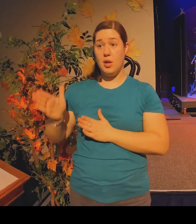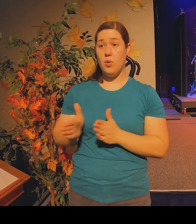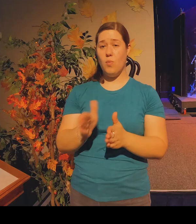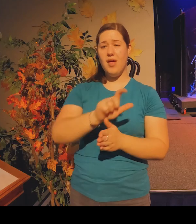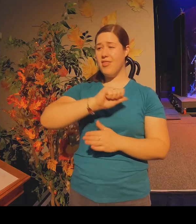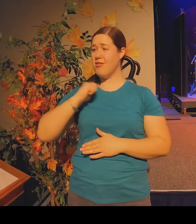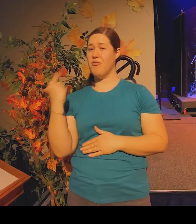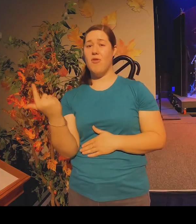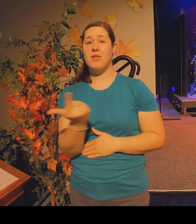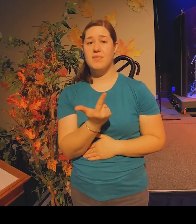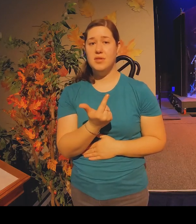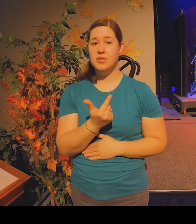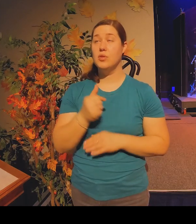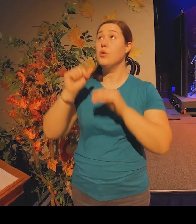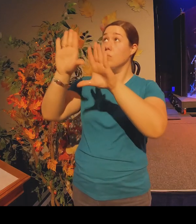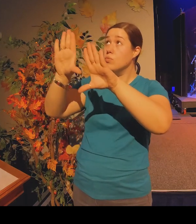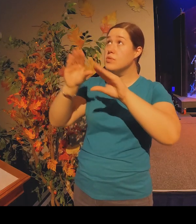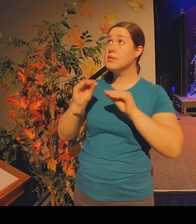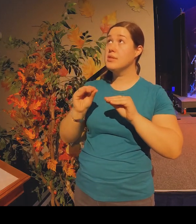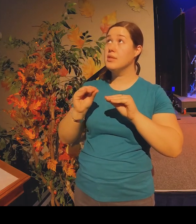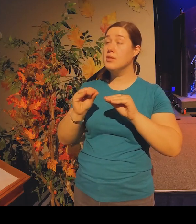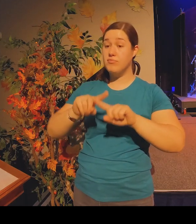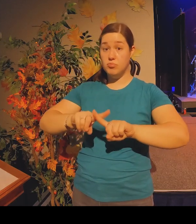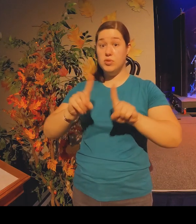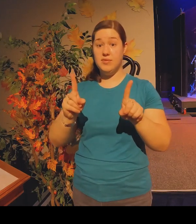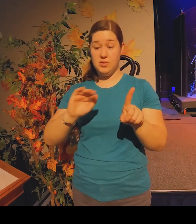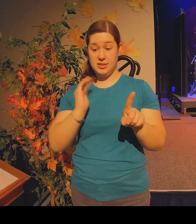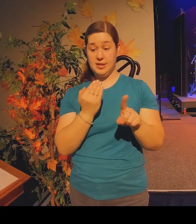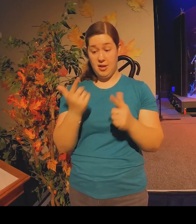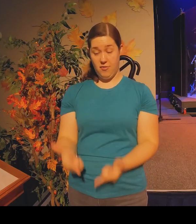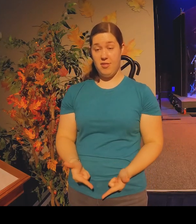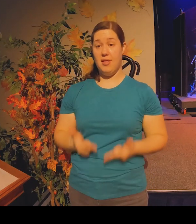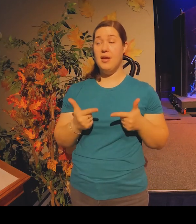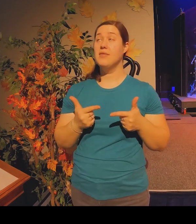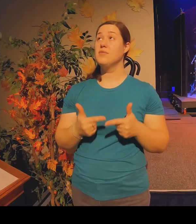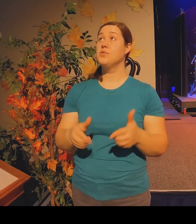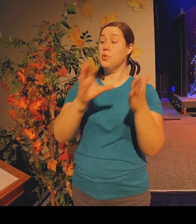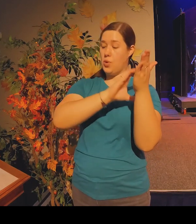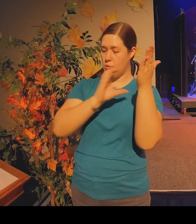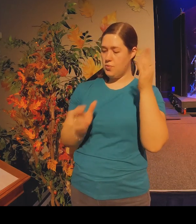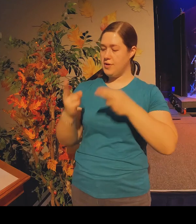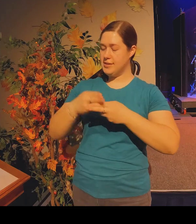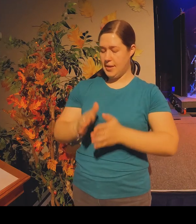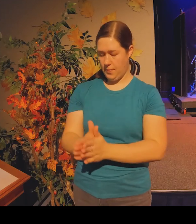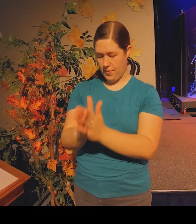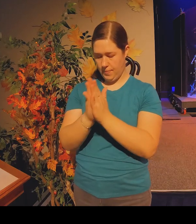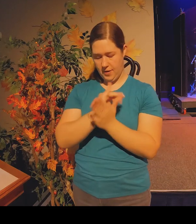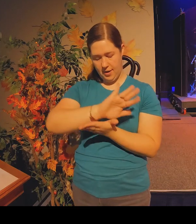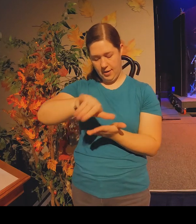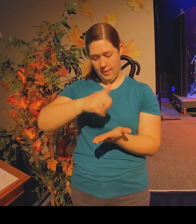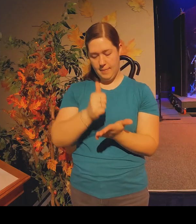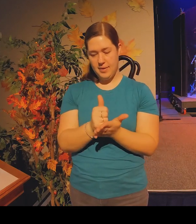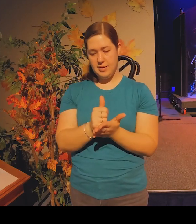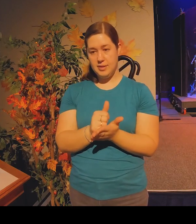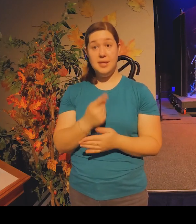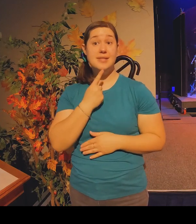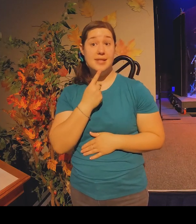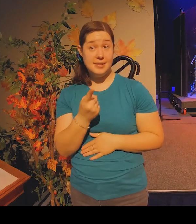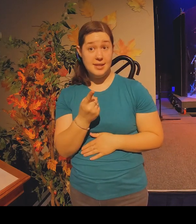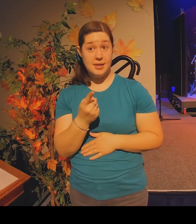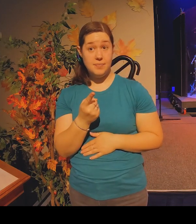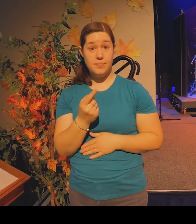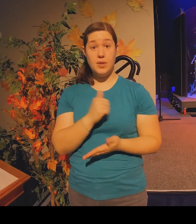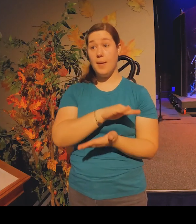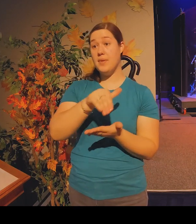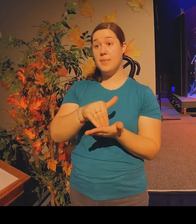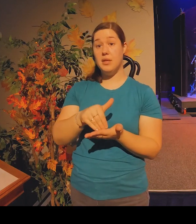will make a difference to our lives. It's in Christ's name we pray. Amen. As I said, I'm middle of a